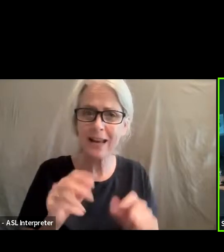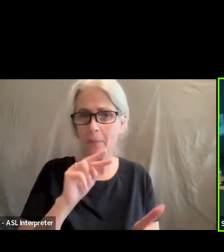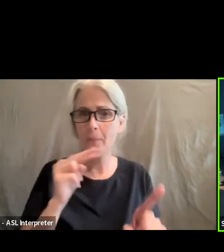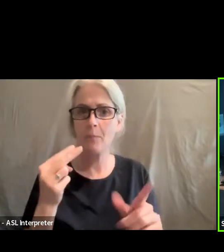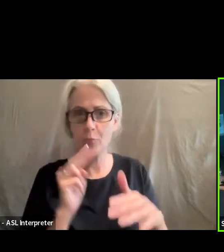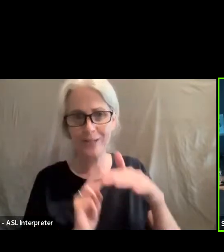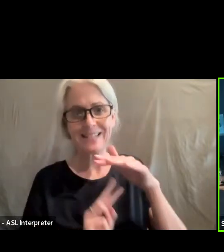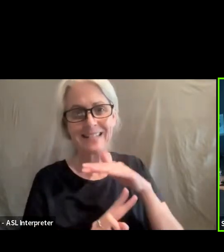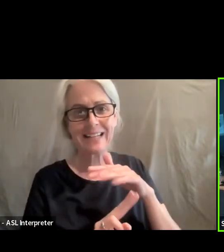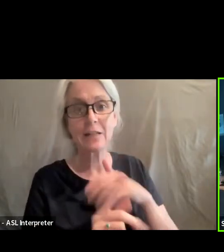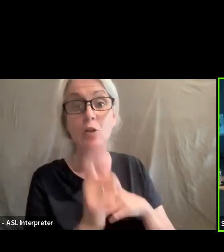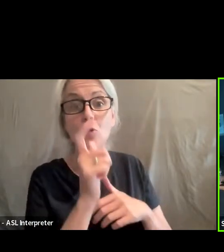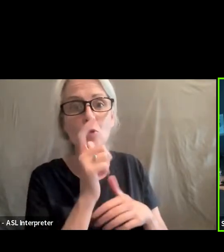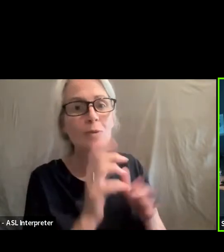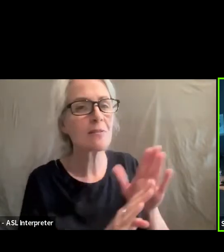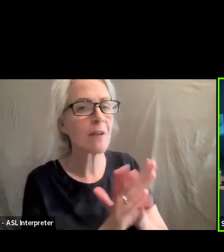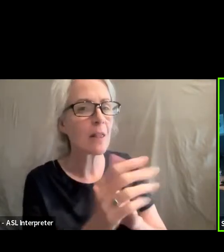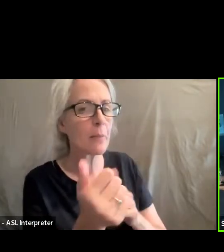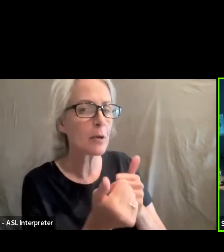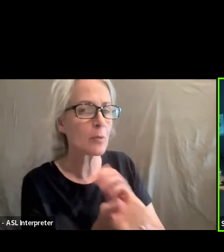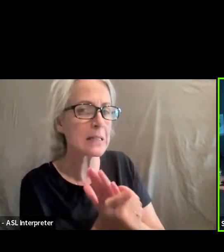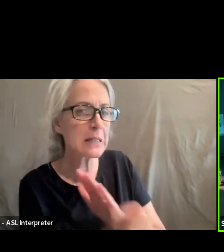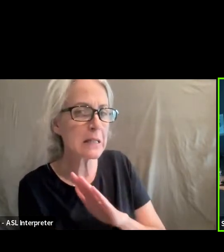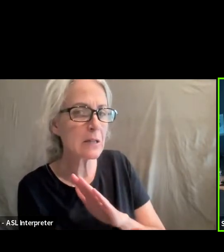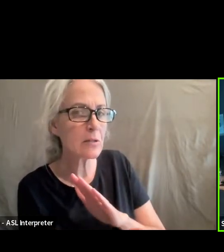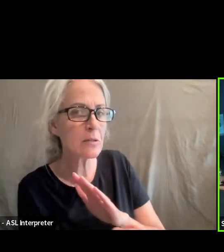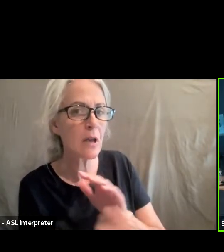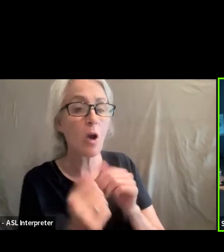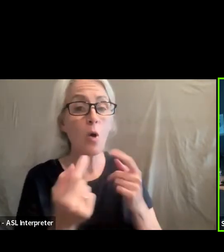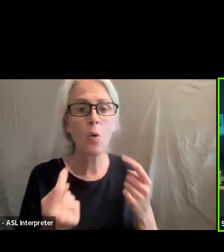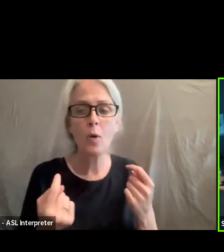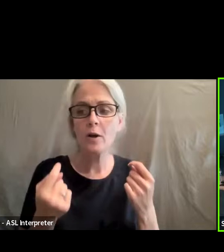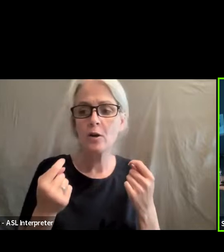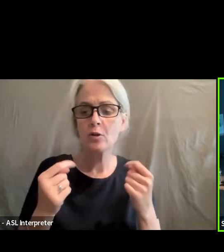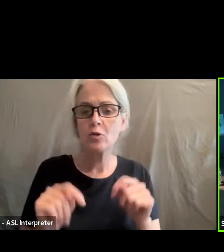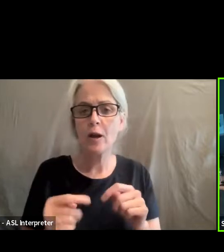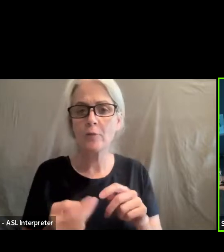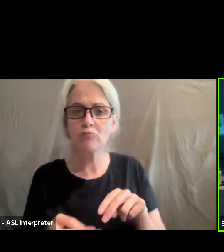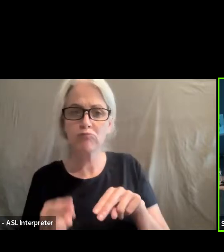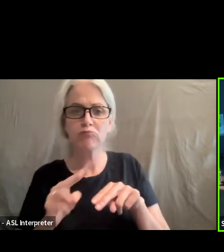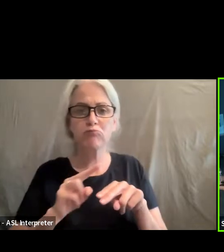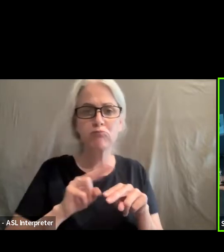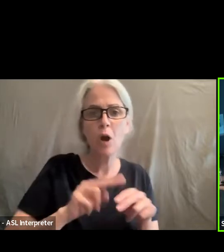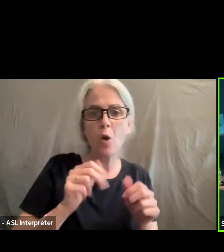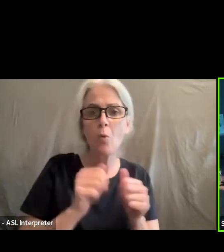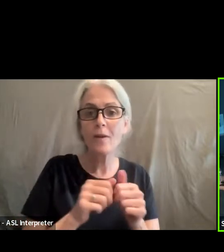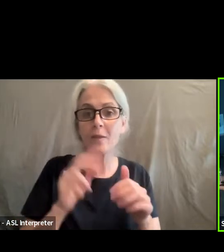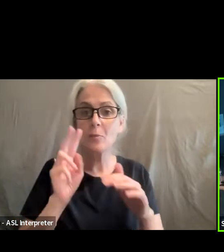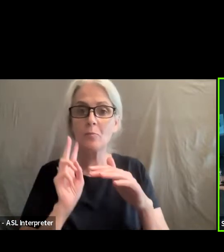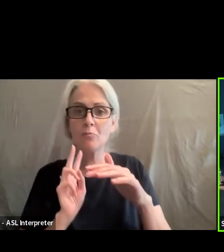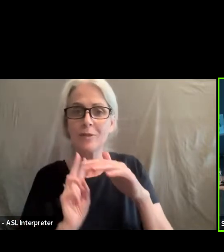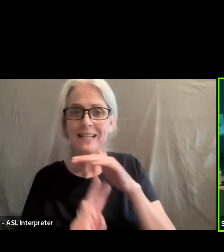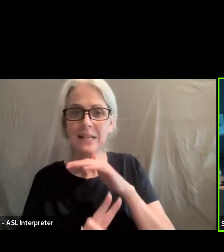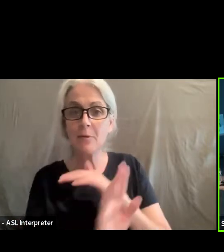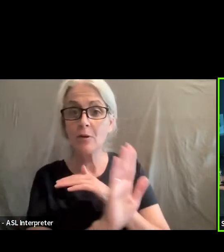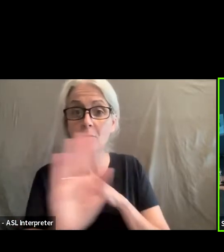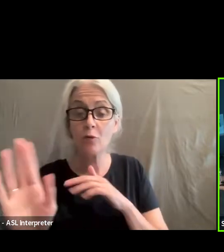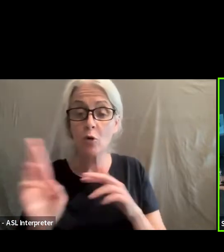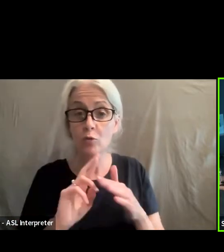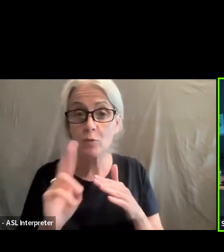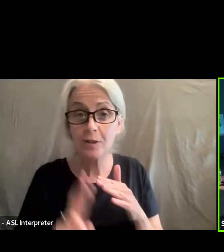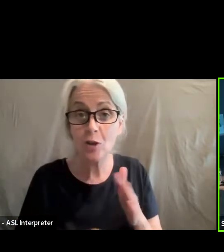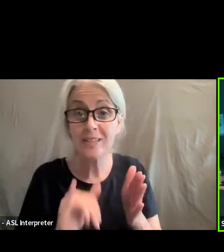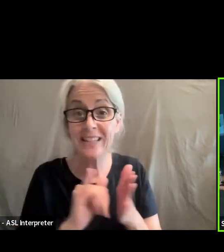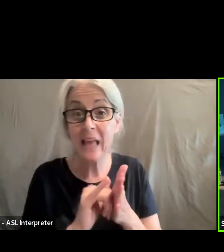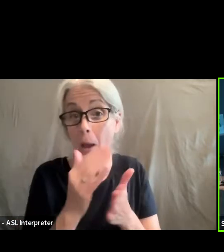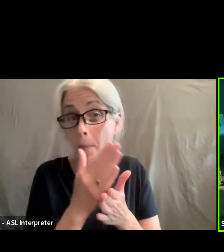developing which skills for the most part. And I think we're trying to bend the curve on the predictability of those outcomes. And I think that piece